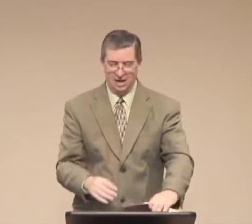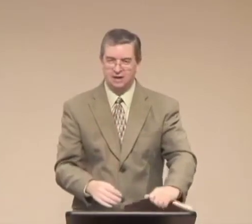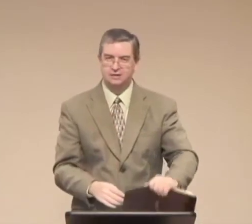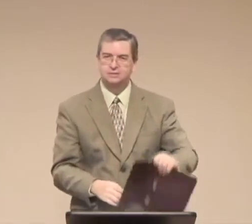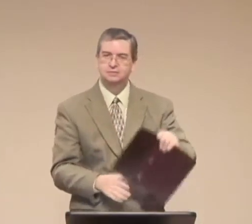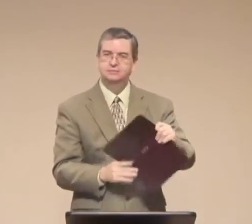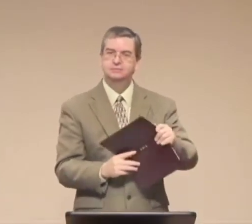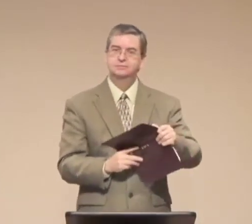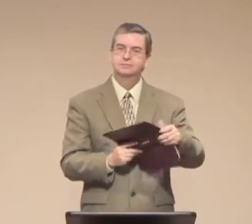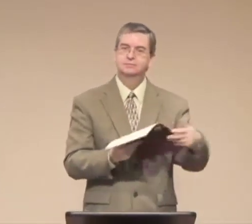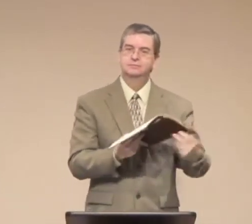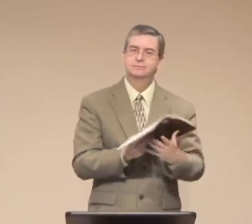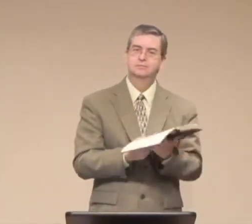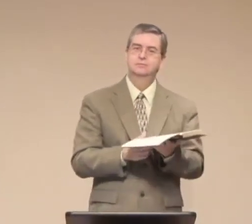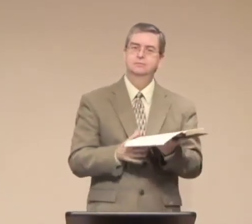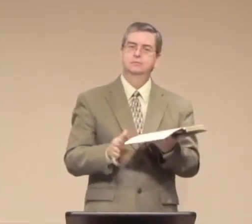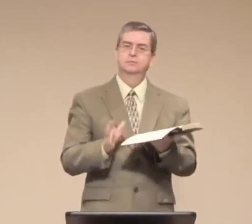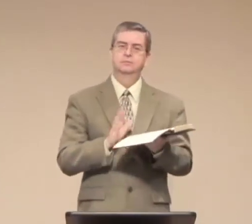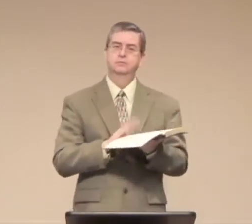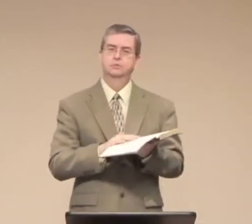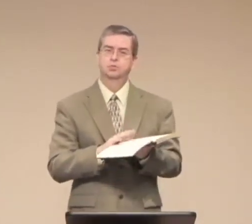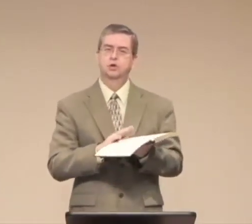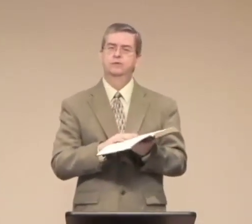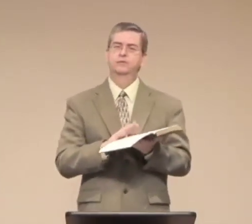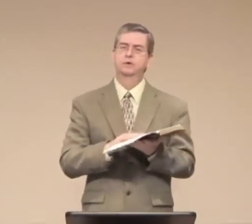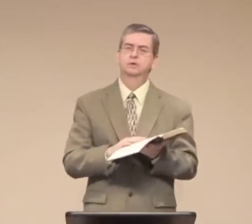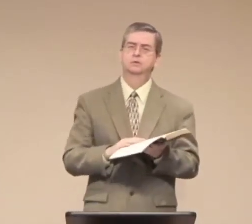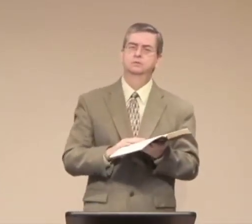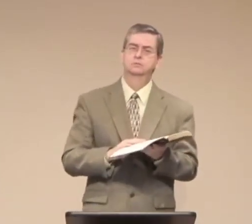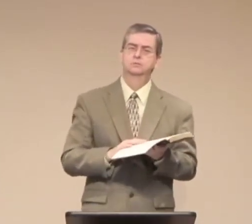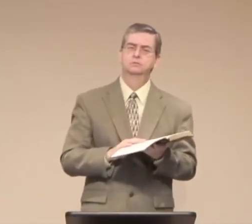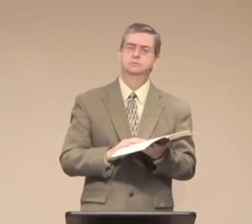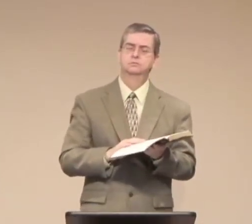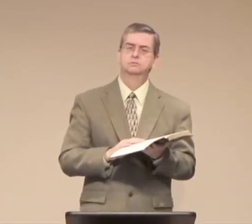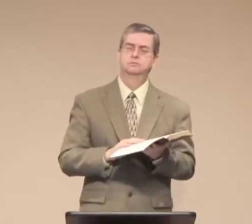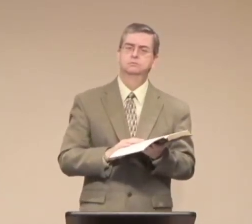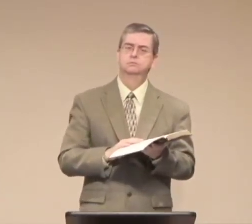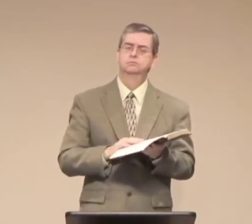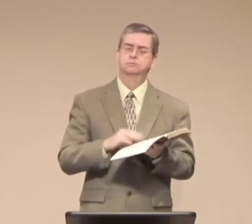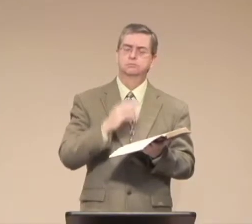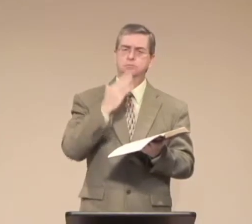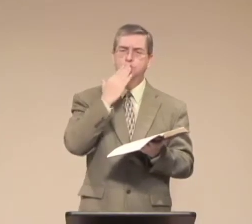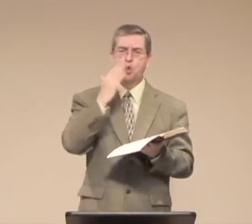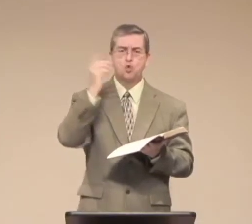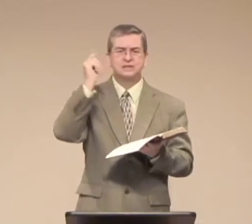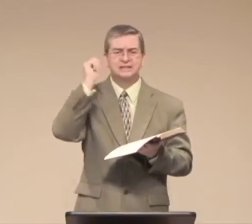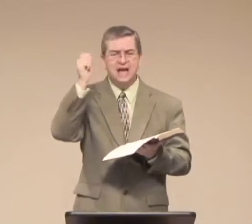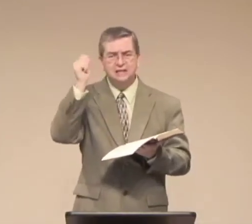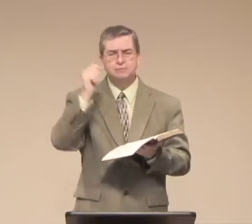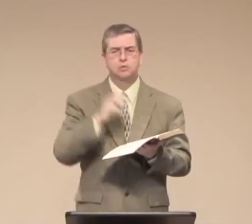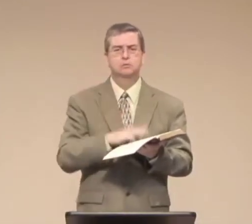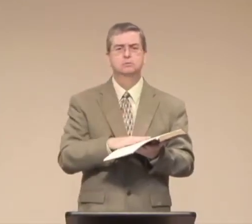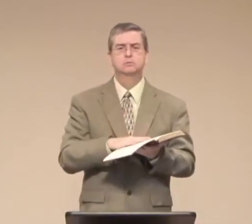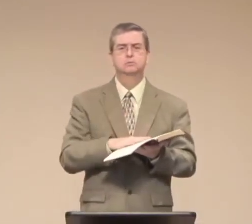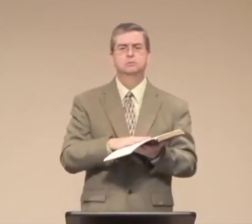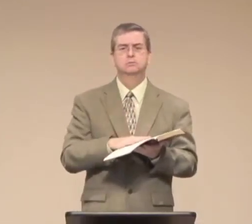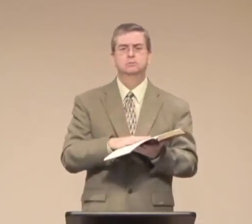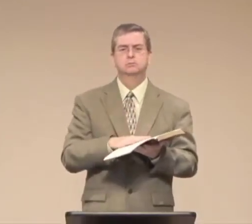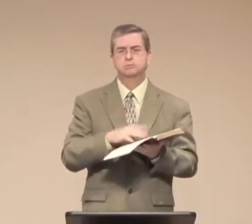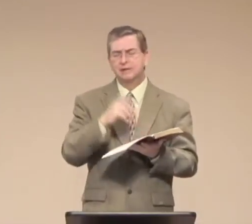It is amazing to me how women particularly are so diligent with